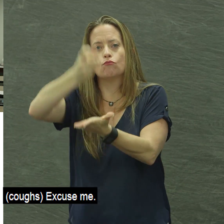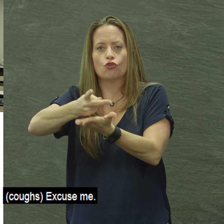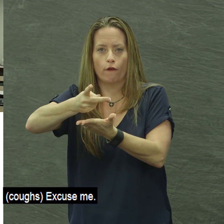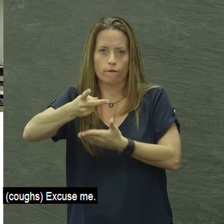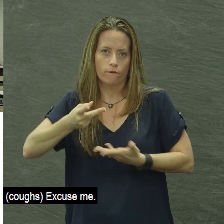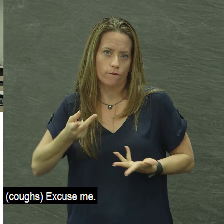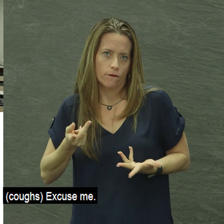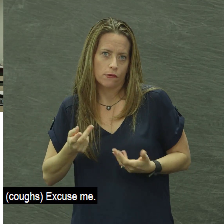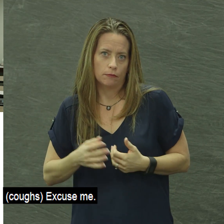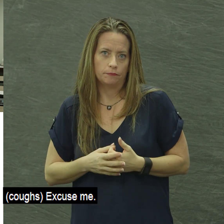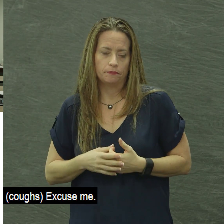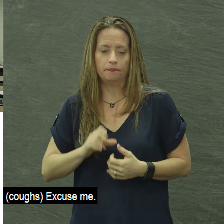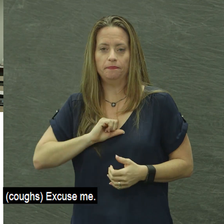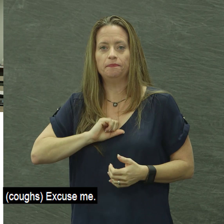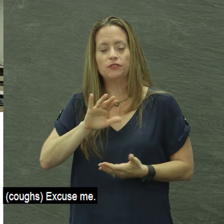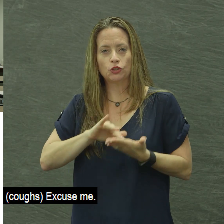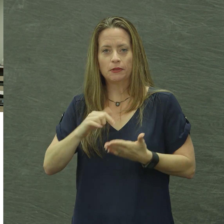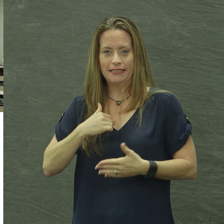Excuse me.